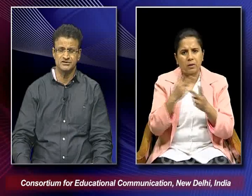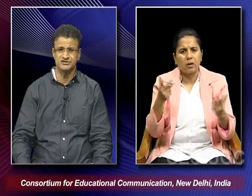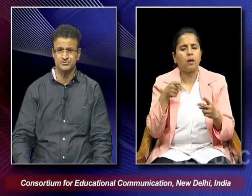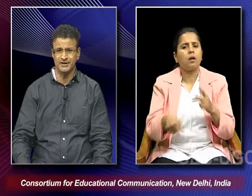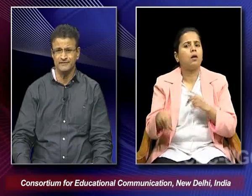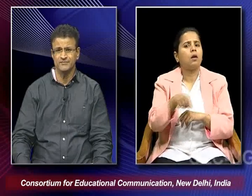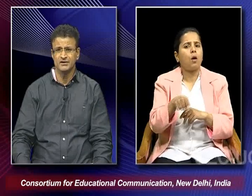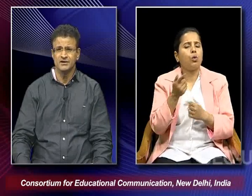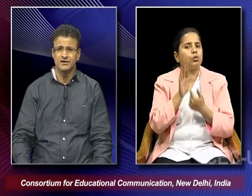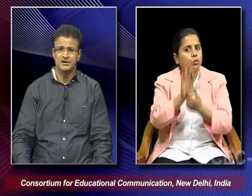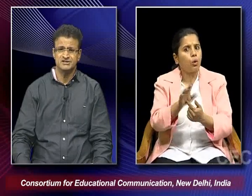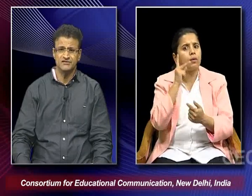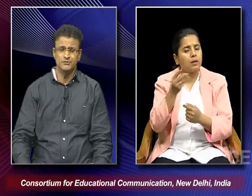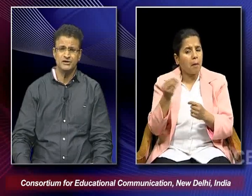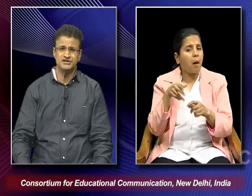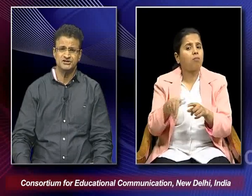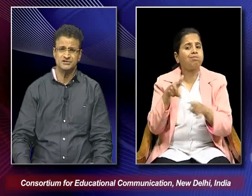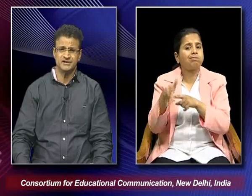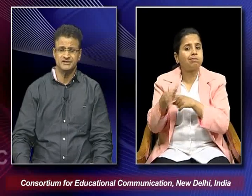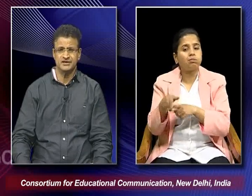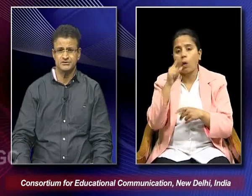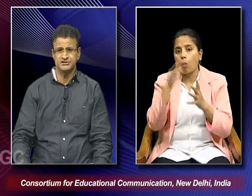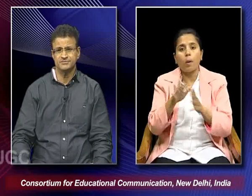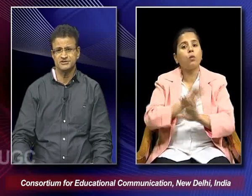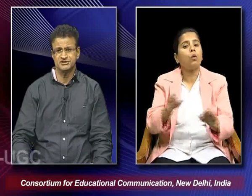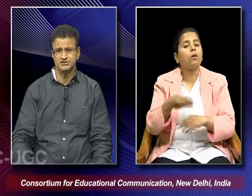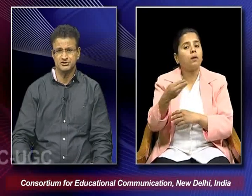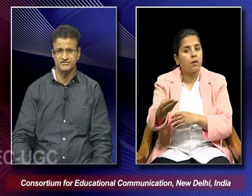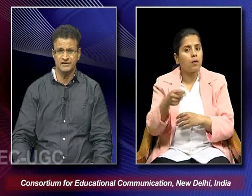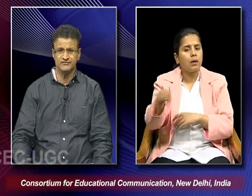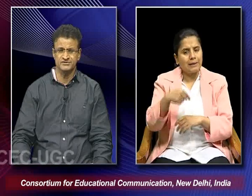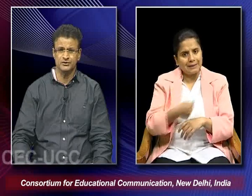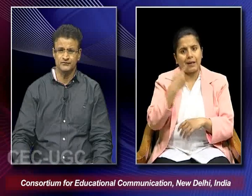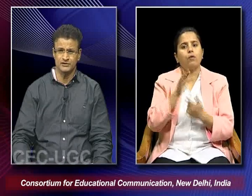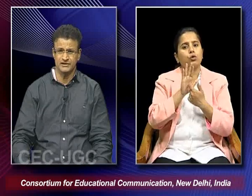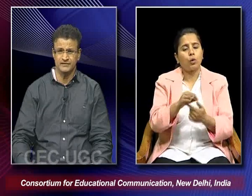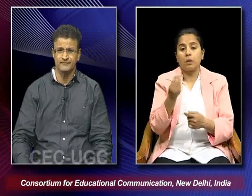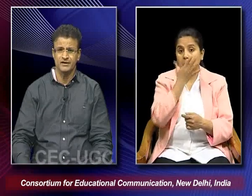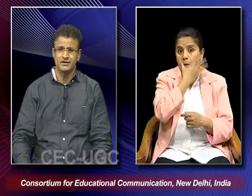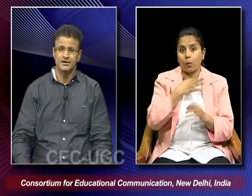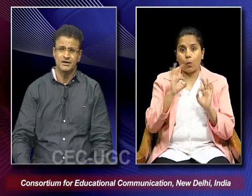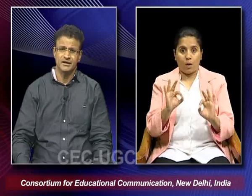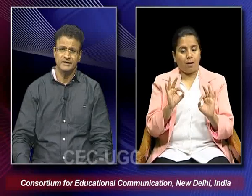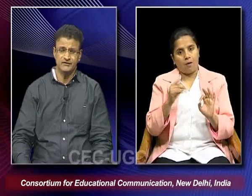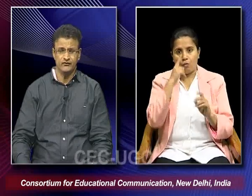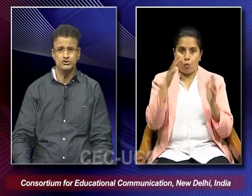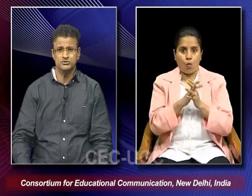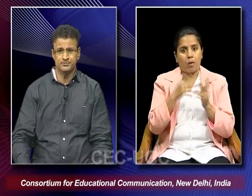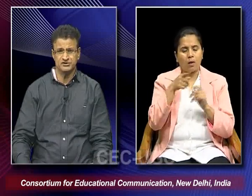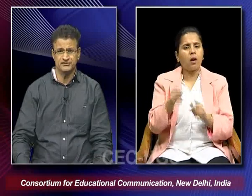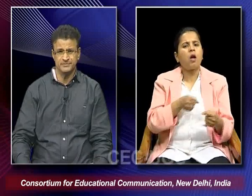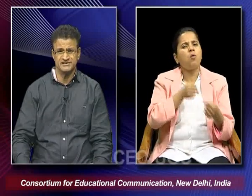contortion and the display, self-mutilation and the requisite presentations of self as a beautiful thing, and